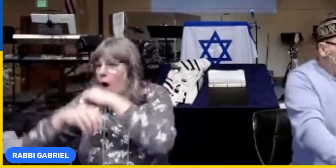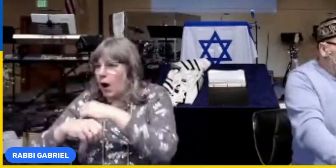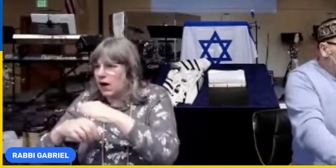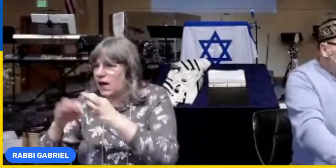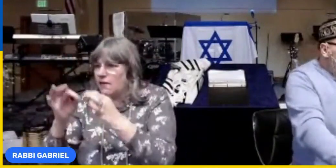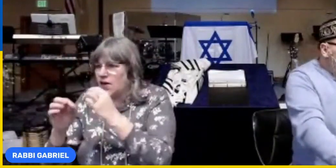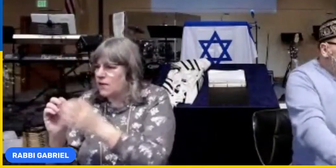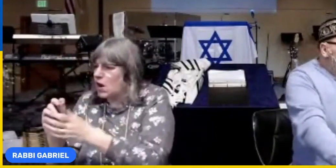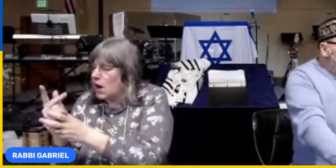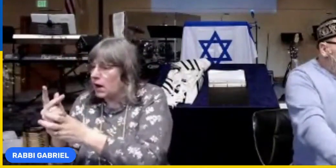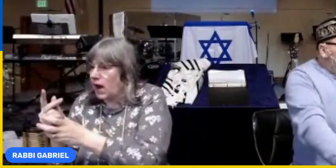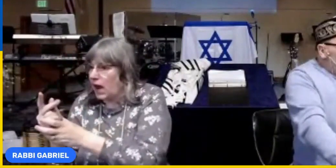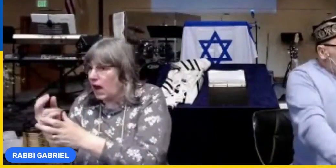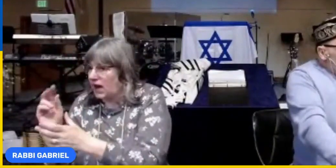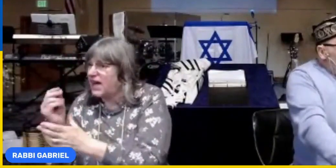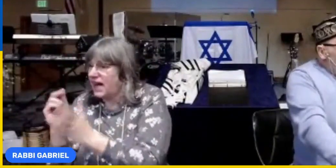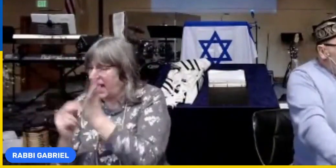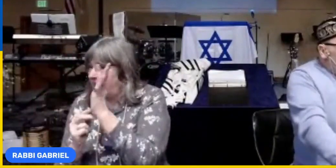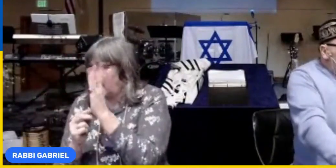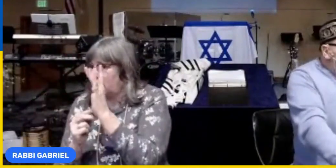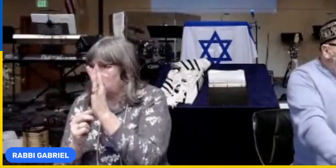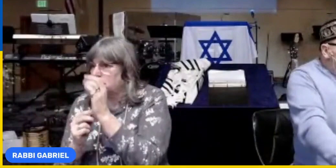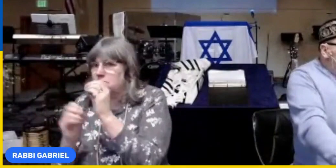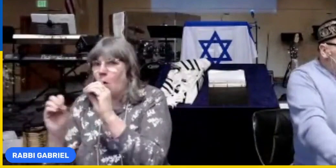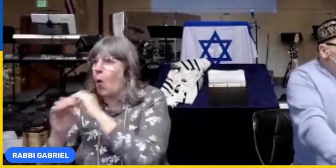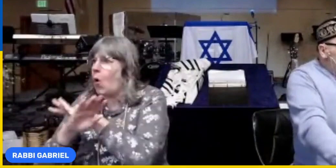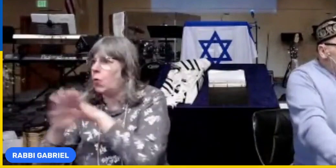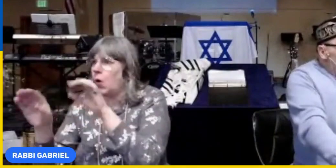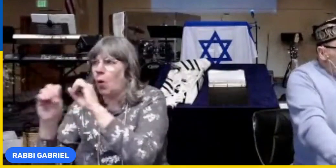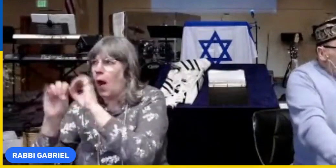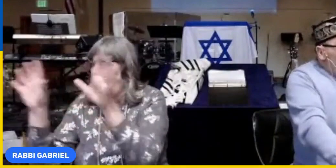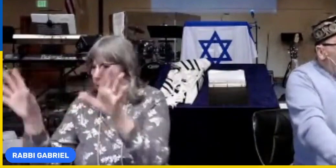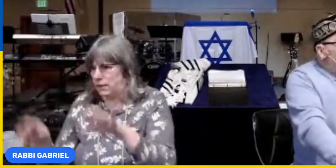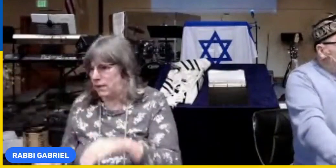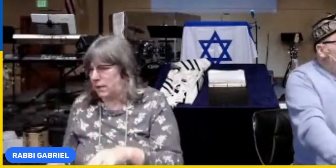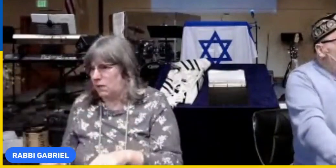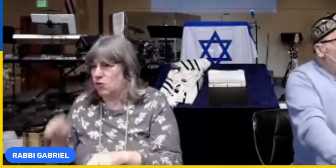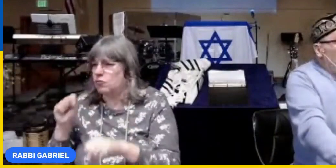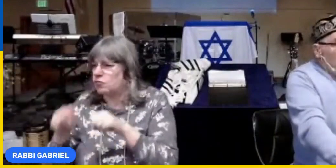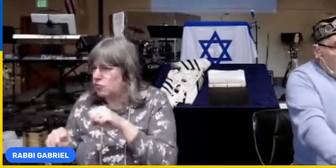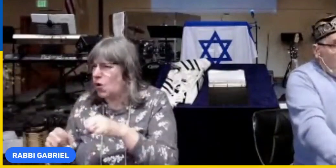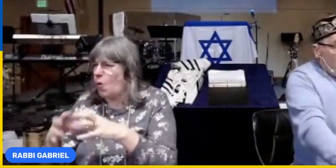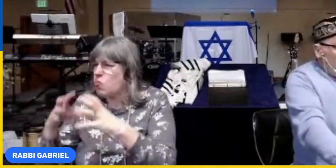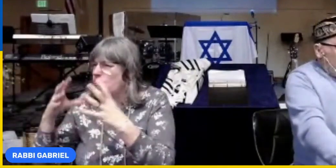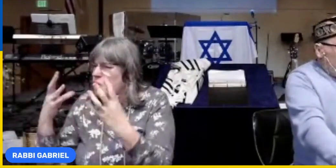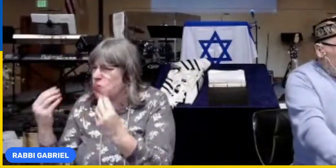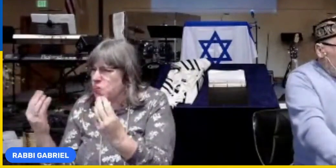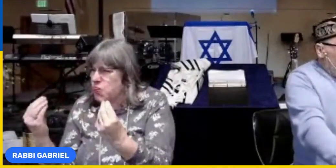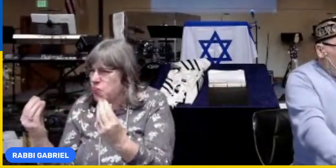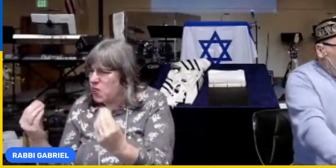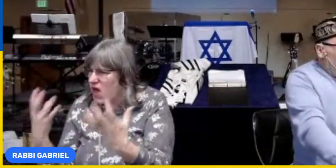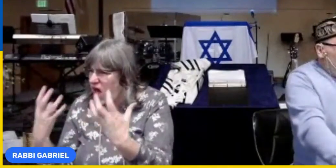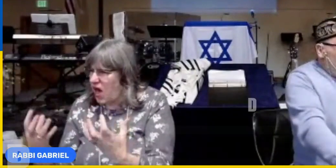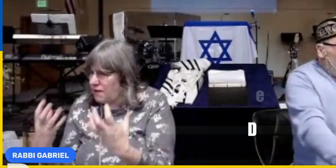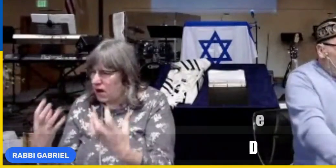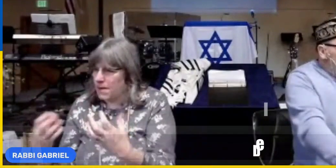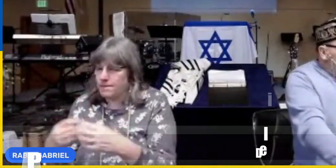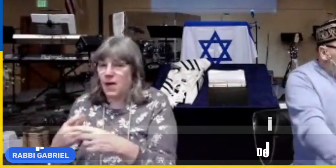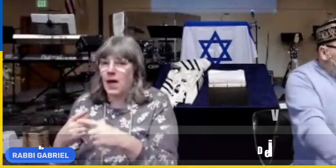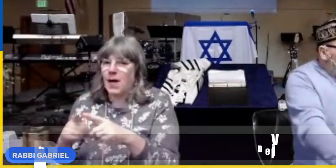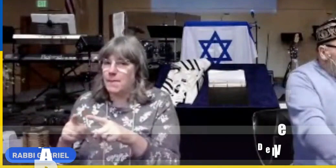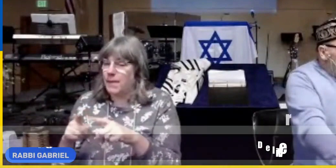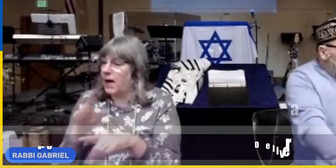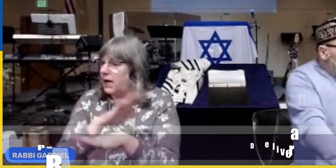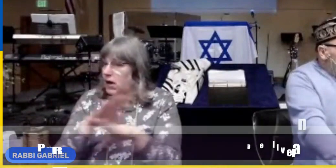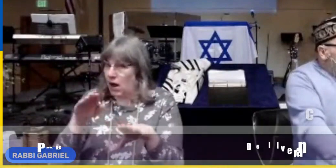in Egypt. So Yeshua offered his disciples freedom from darkness,